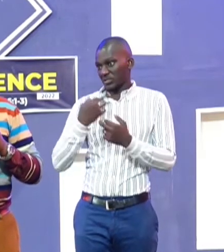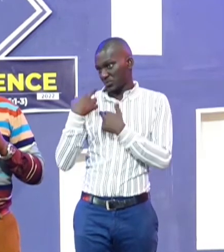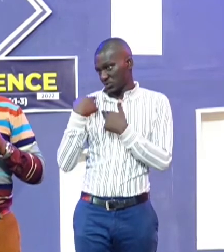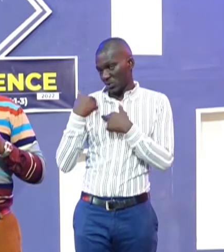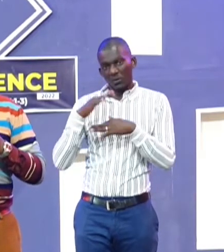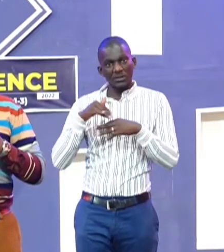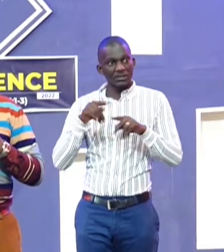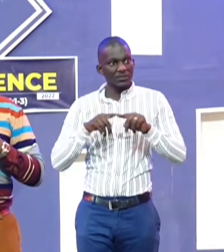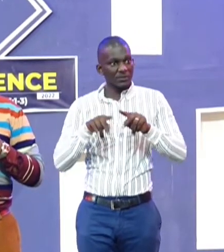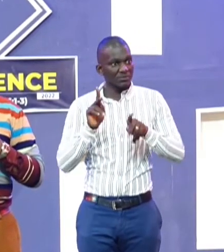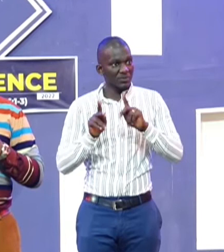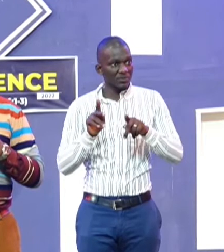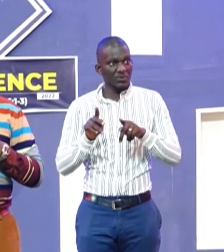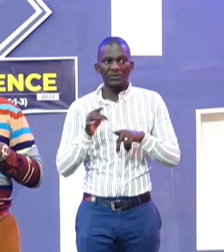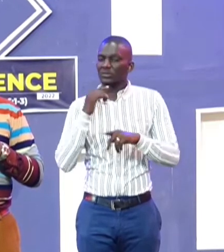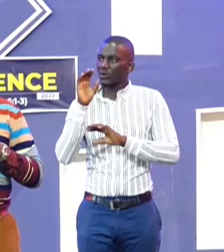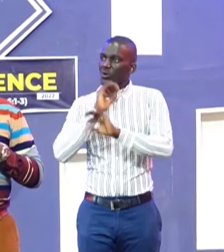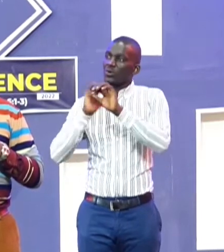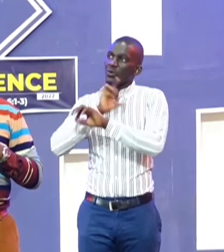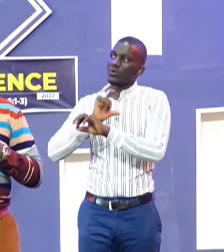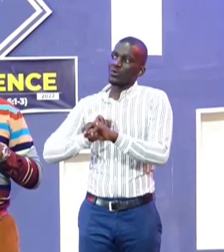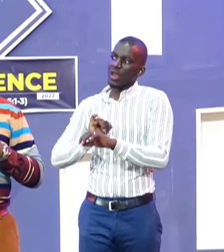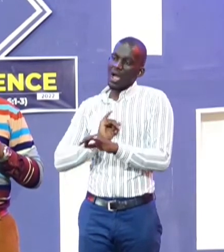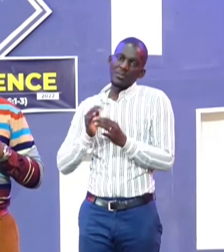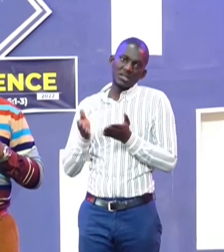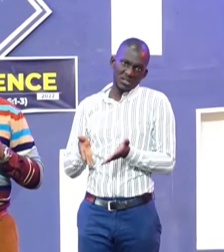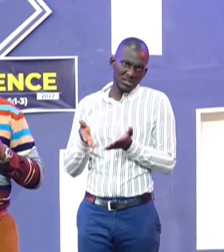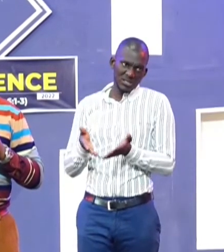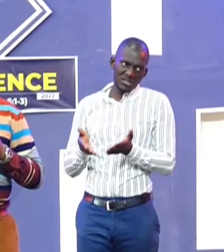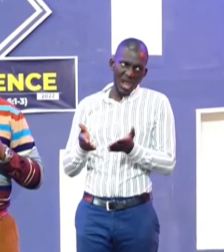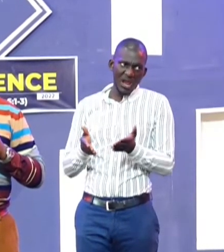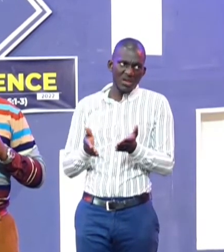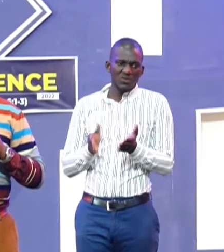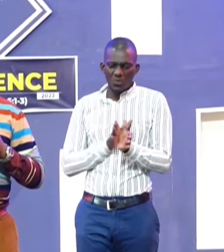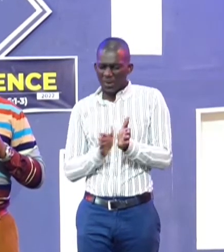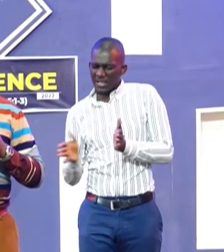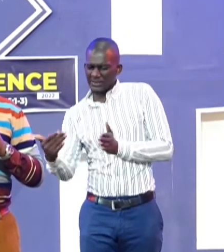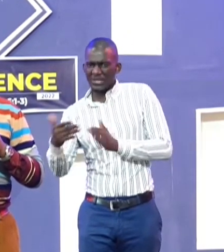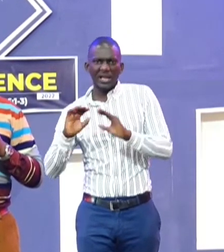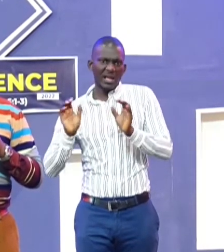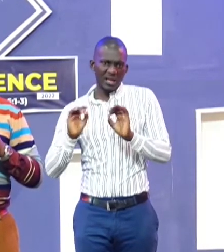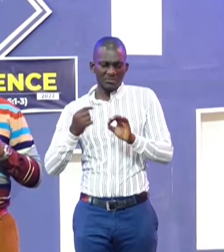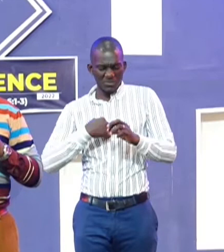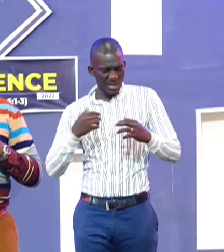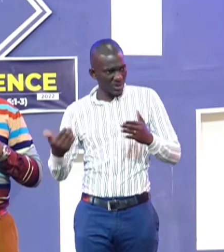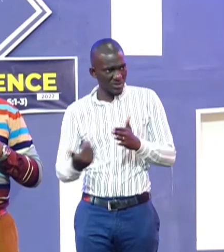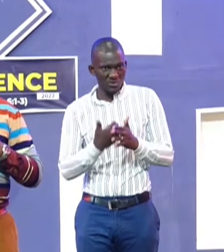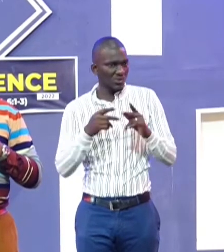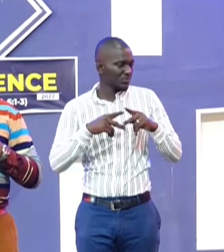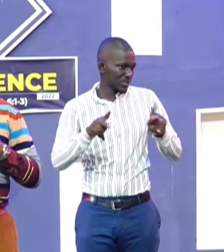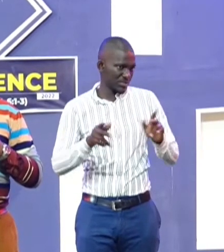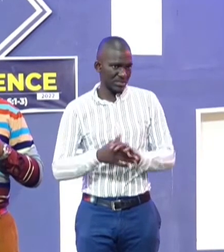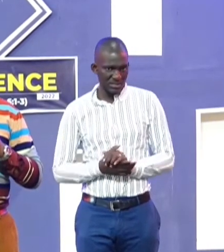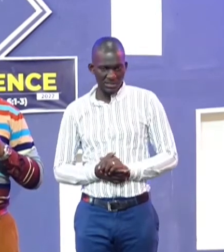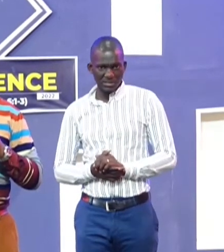having responsibility over people, say, Lord, here I am. Do not pass by me. I am a